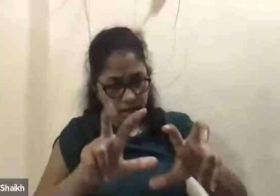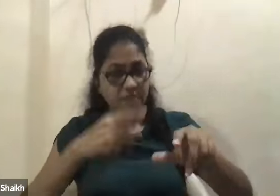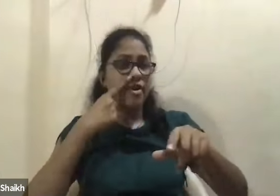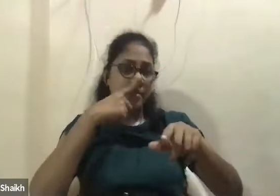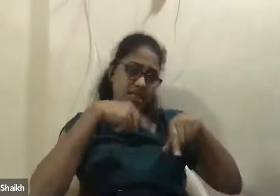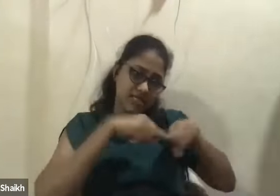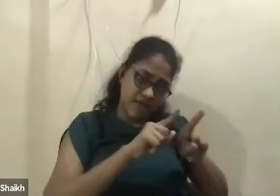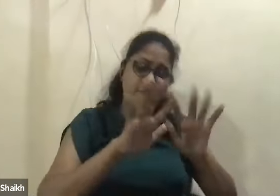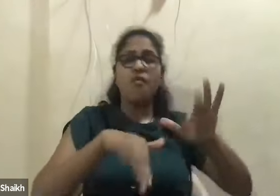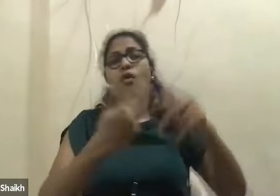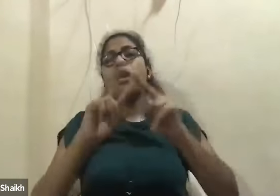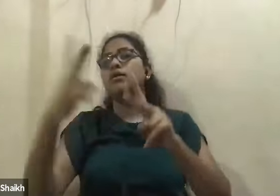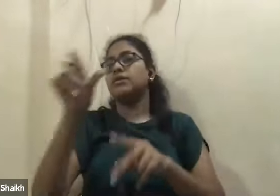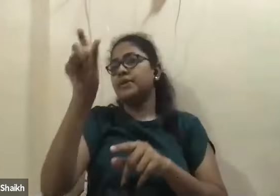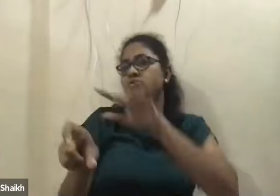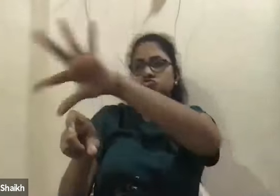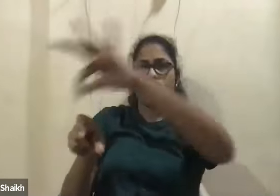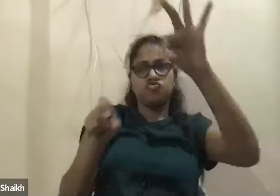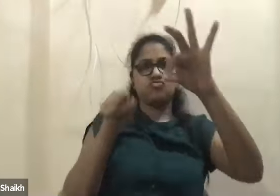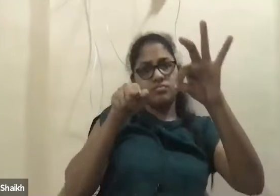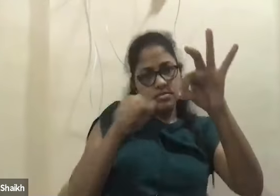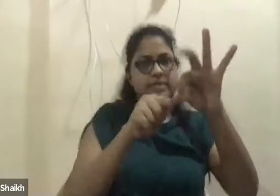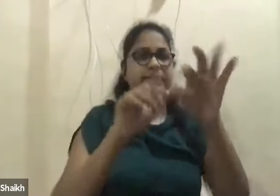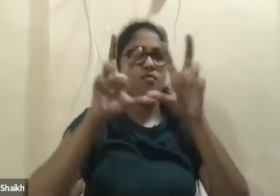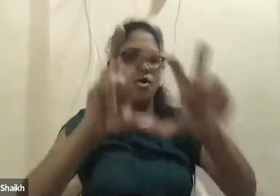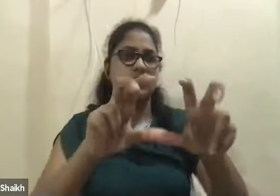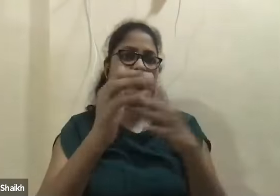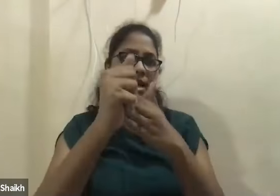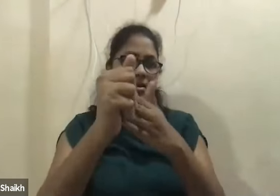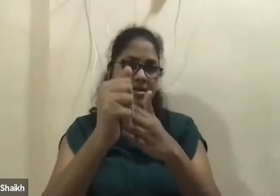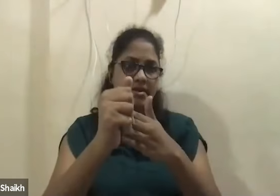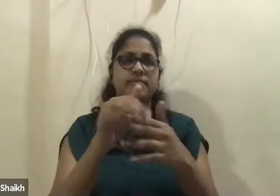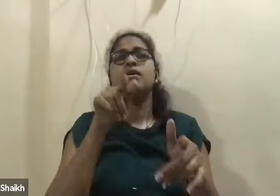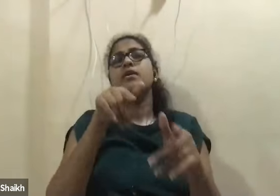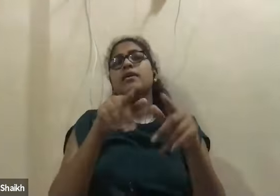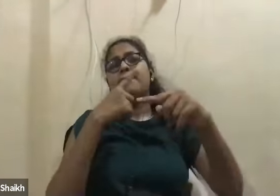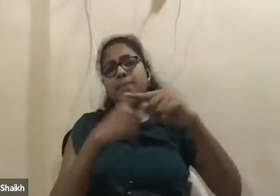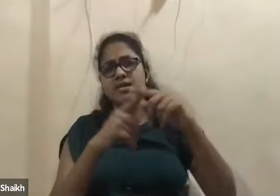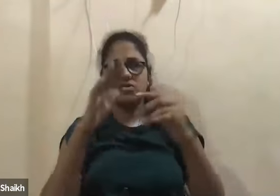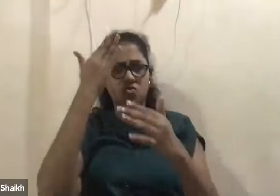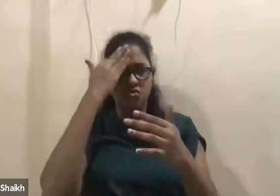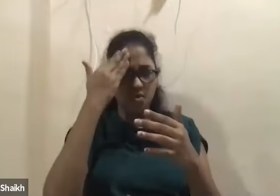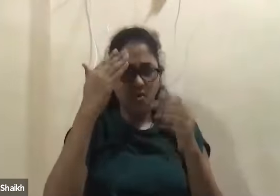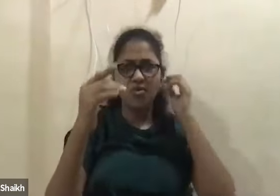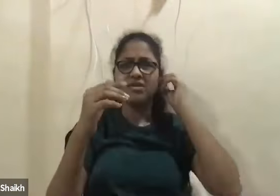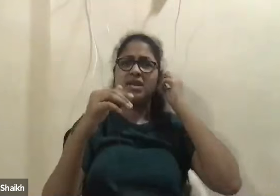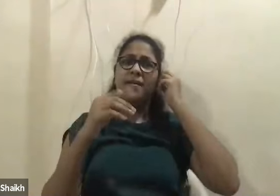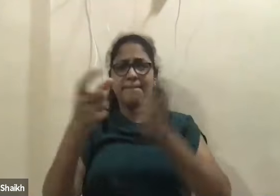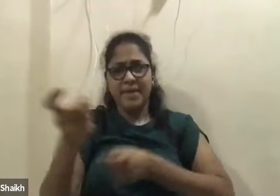it would be for obtaining loans, concessions, management of investments, safeguarding interests. Suppose a crime,